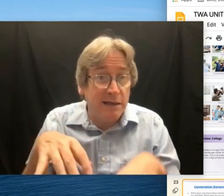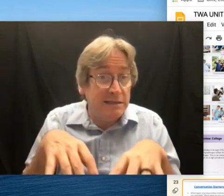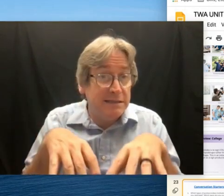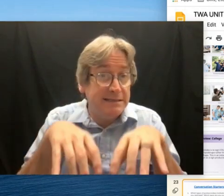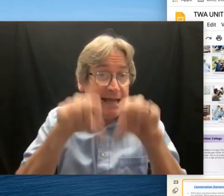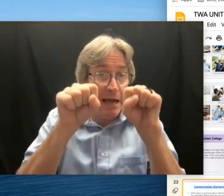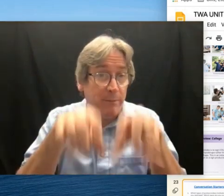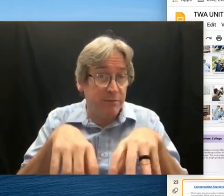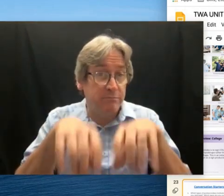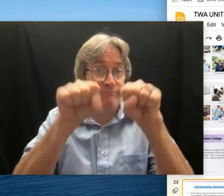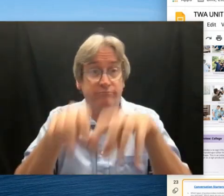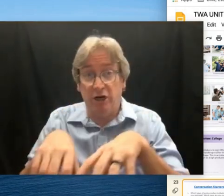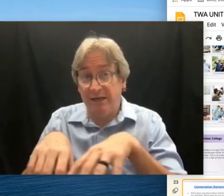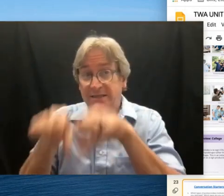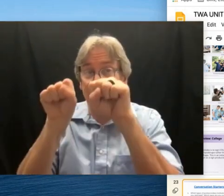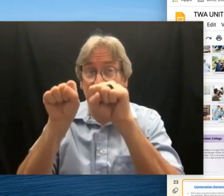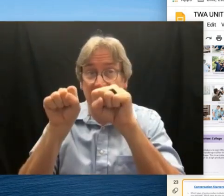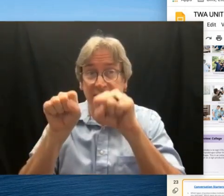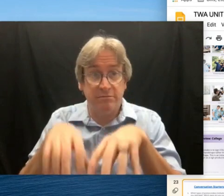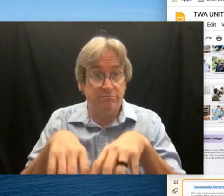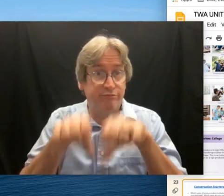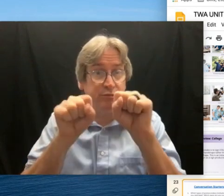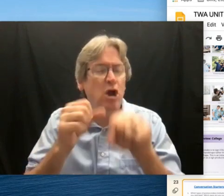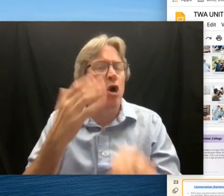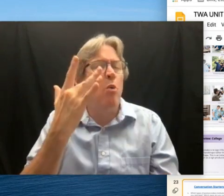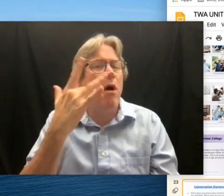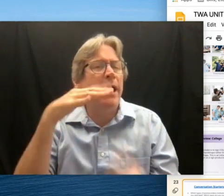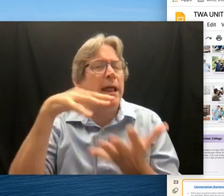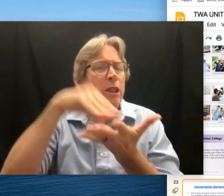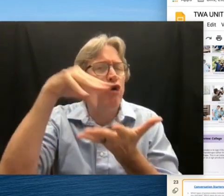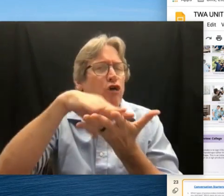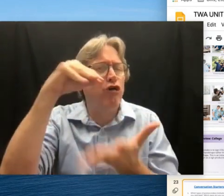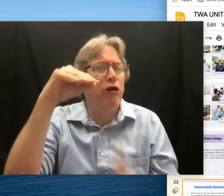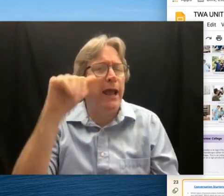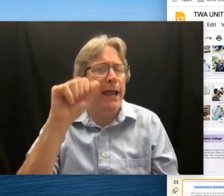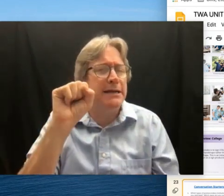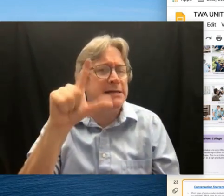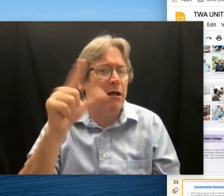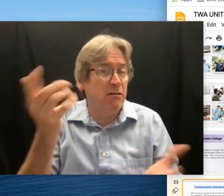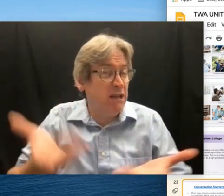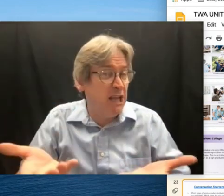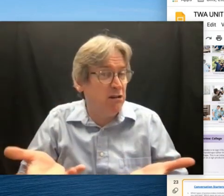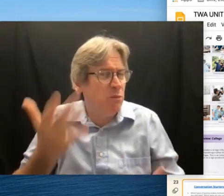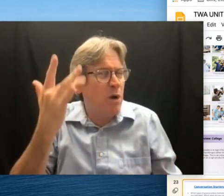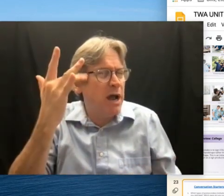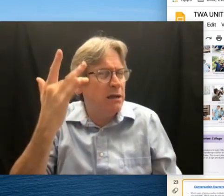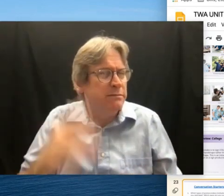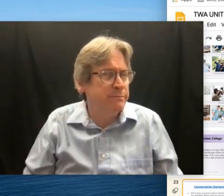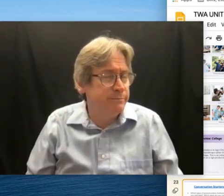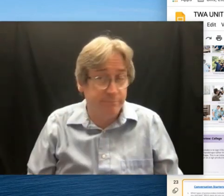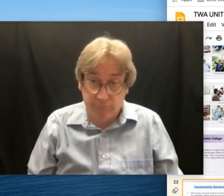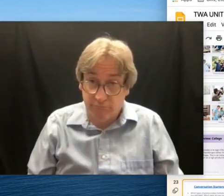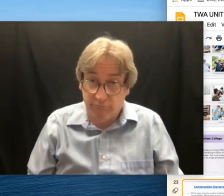Why? Take up, right? Take the class. Why learn ASL here?